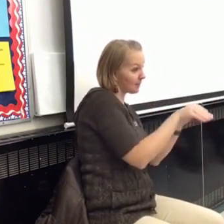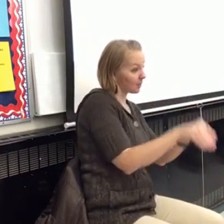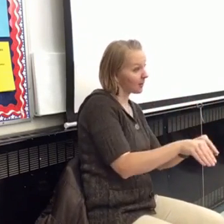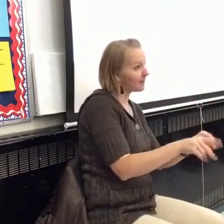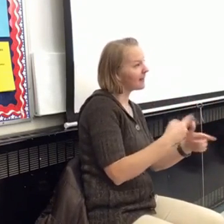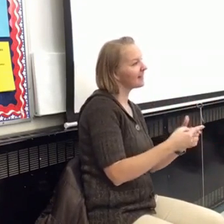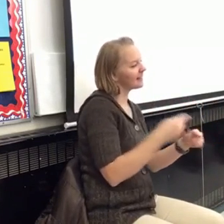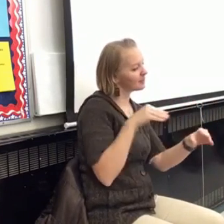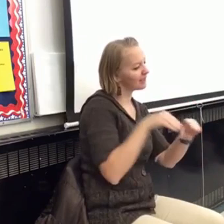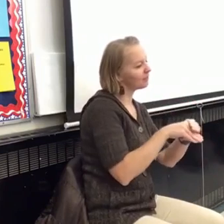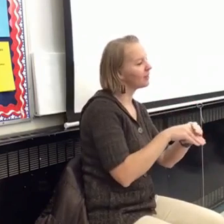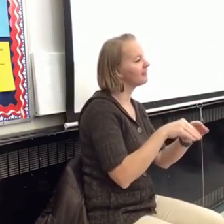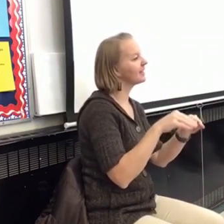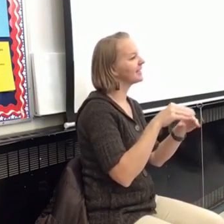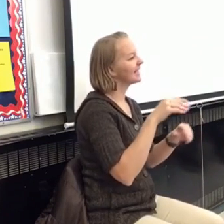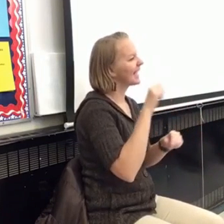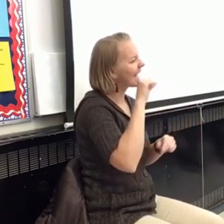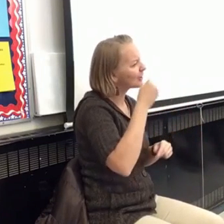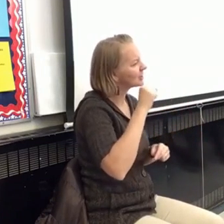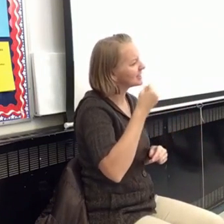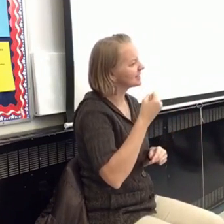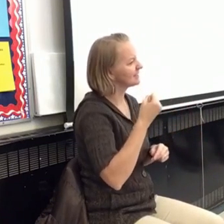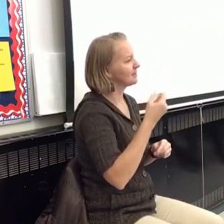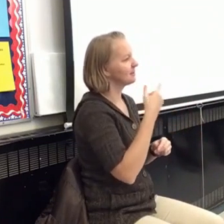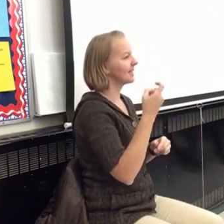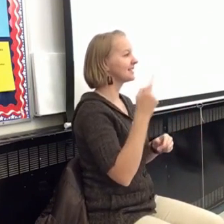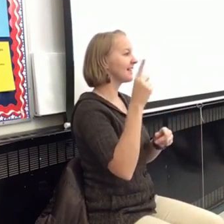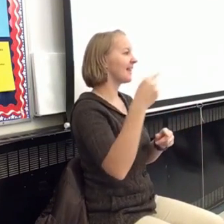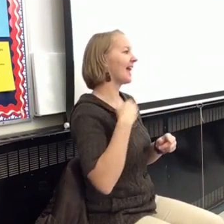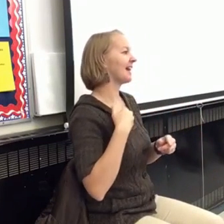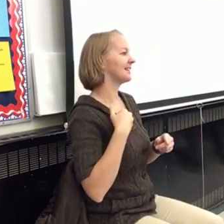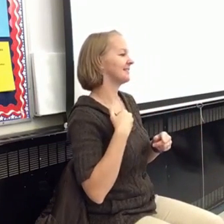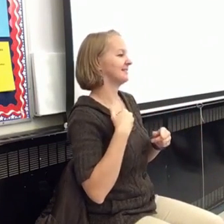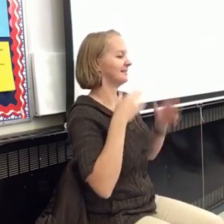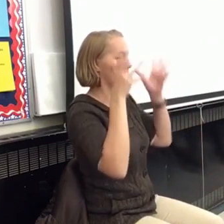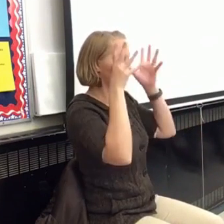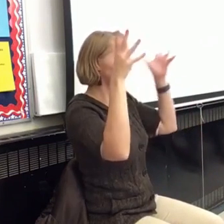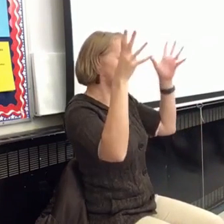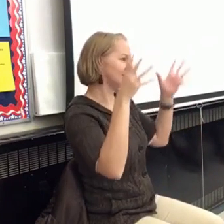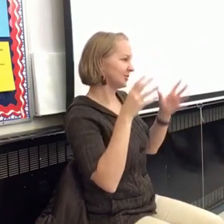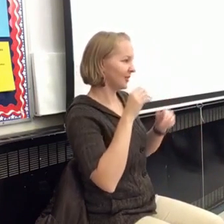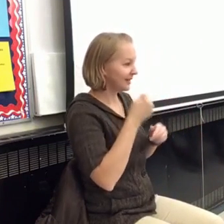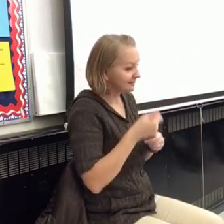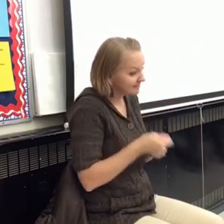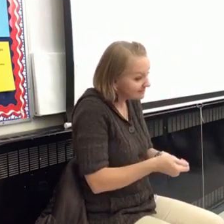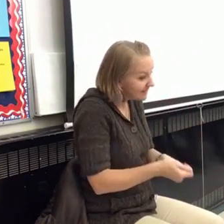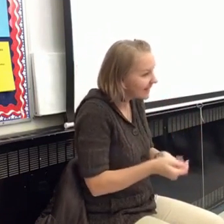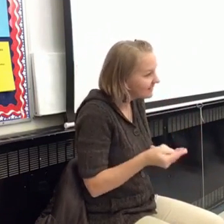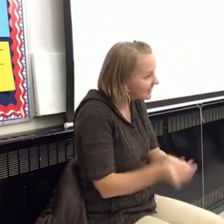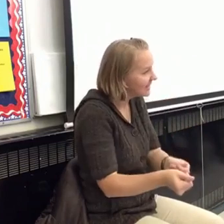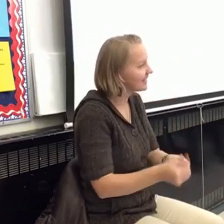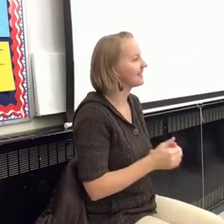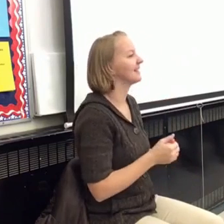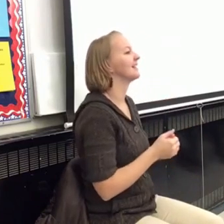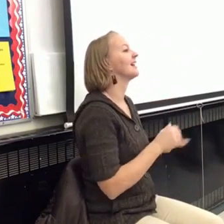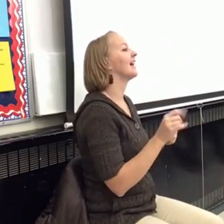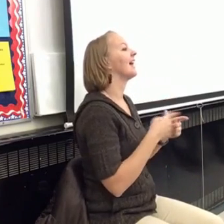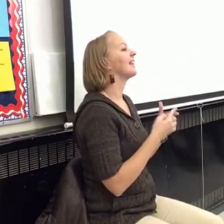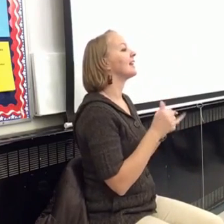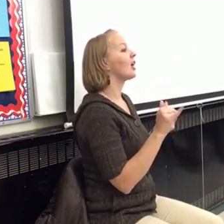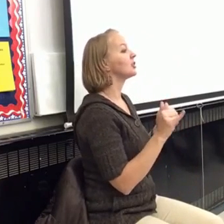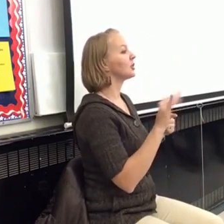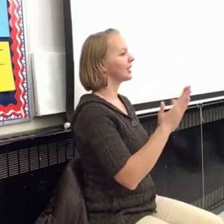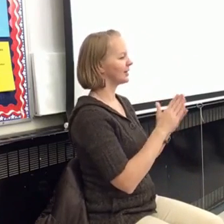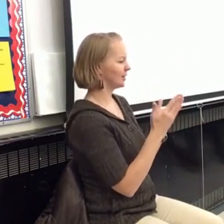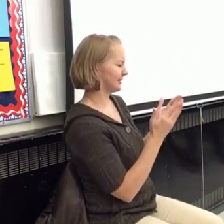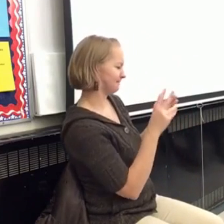with carrots because instead of reindeer, they had horses, and you feed horses carrots. The horse, as well as St. Nicholas, would come. He would look at his